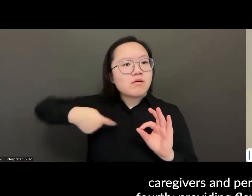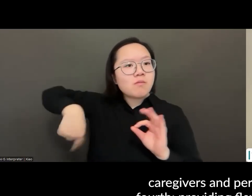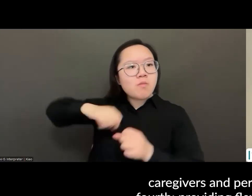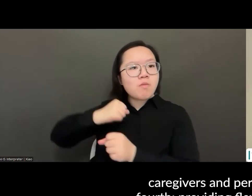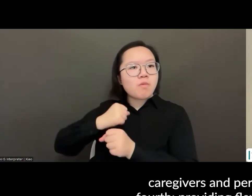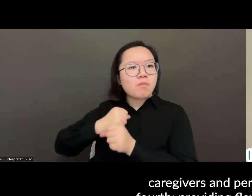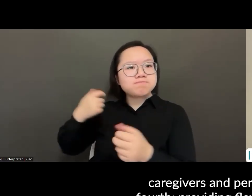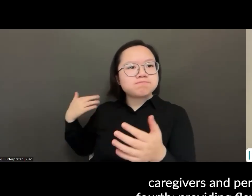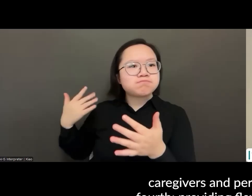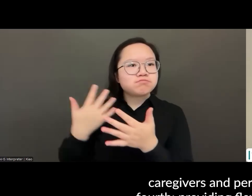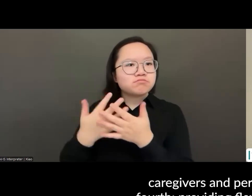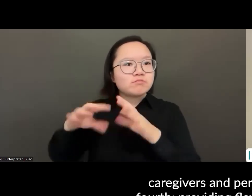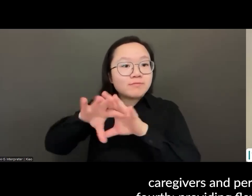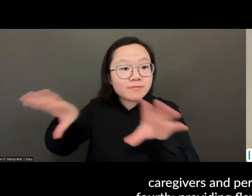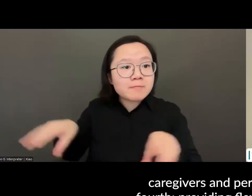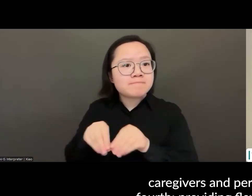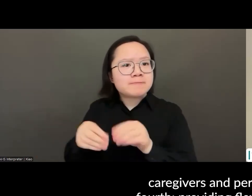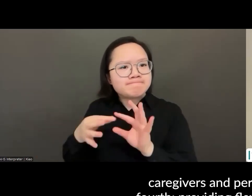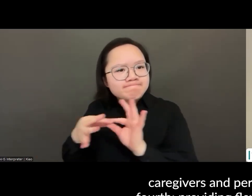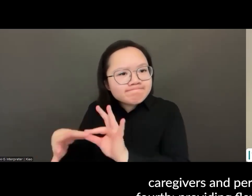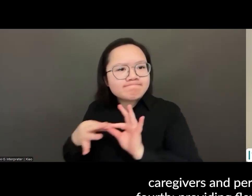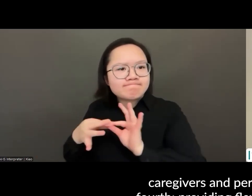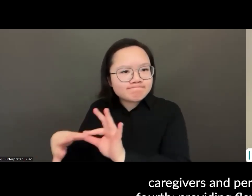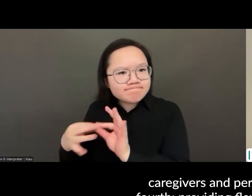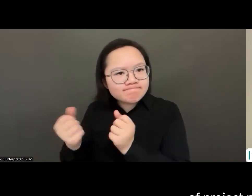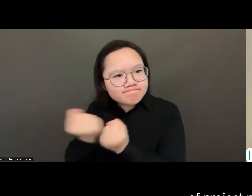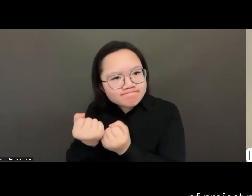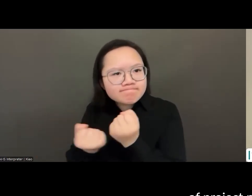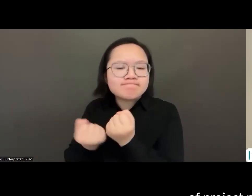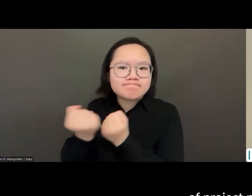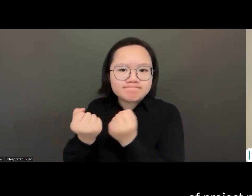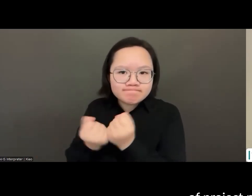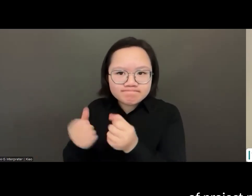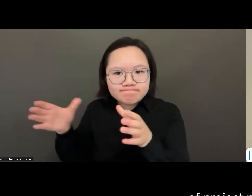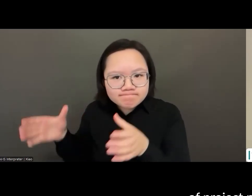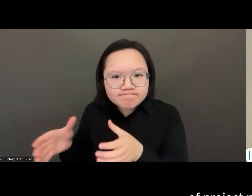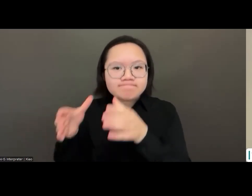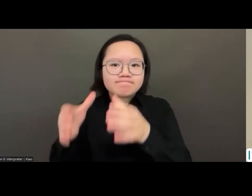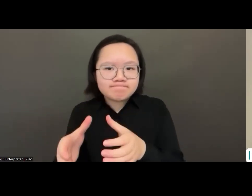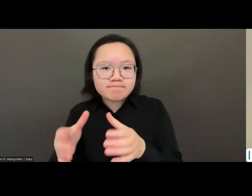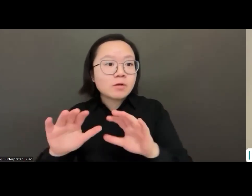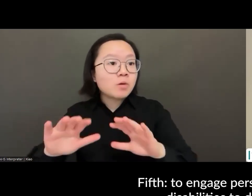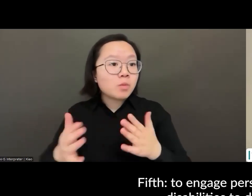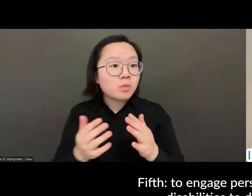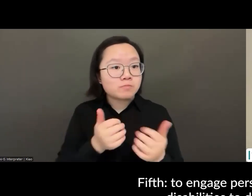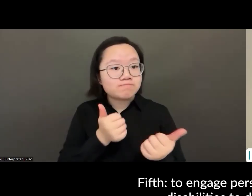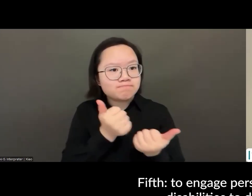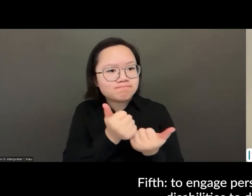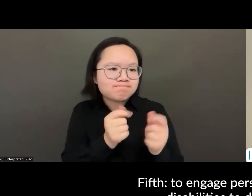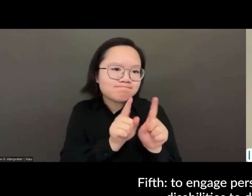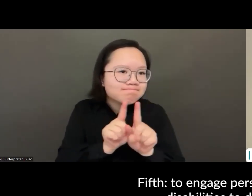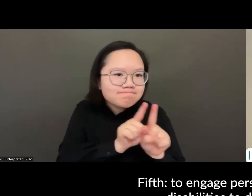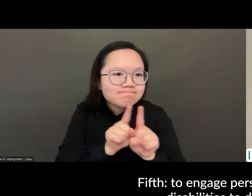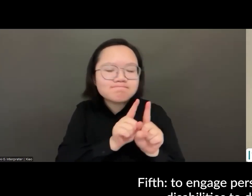assistants for providing flexibility and a range of project pathways. Fifth,